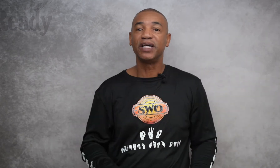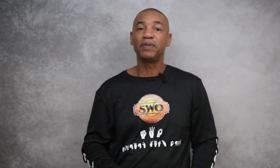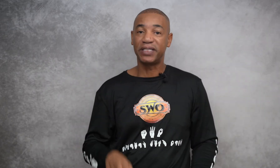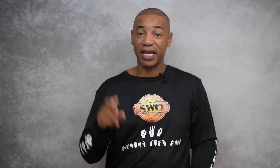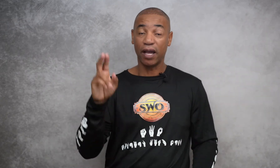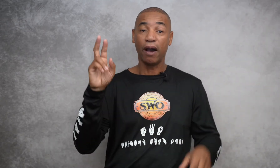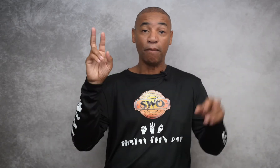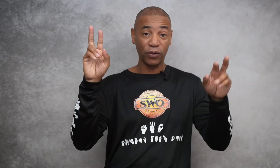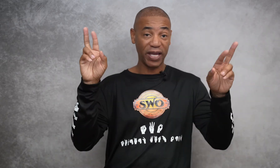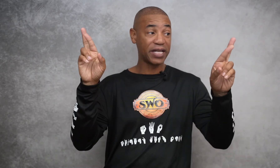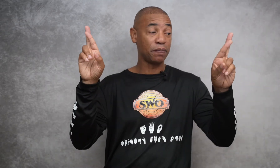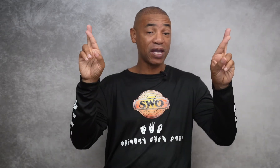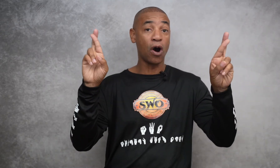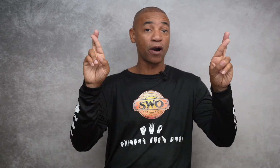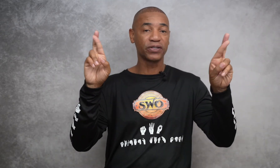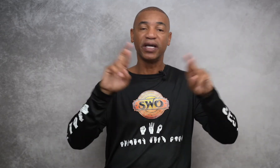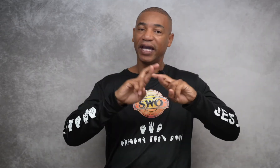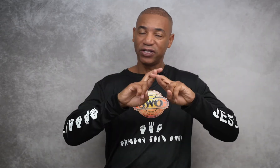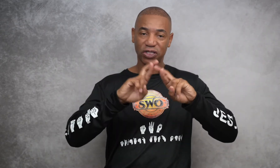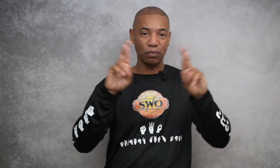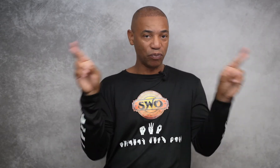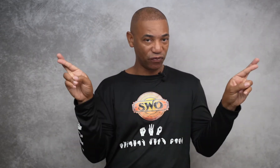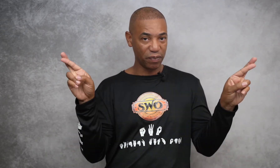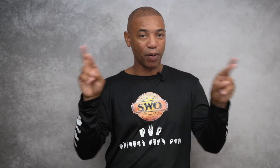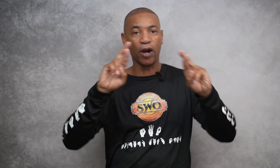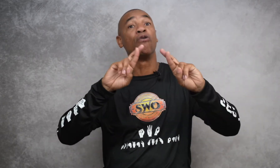Simply take both hands, make R's, and just move them apart.